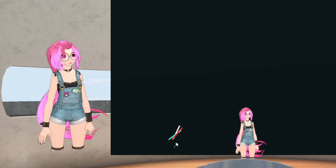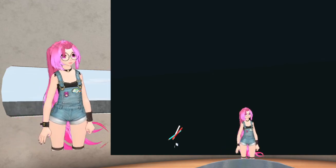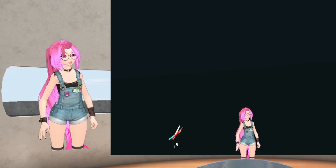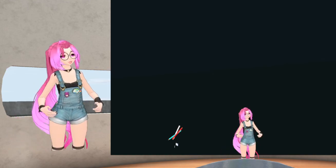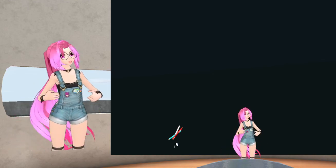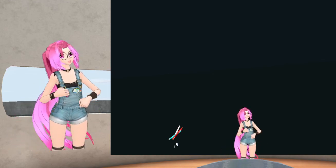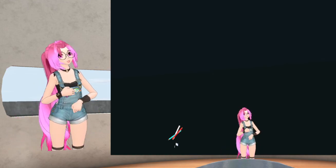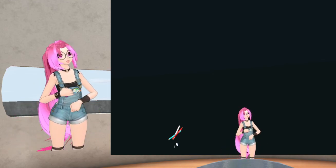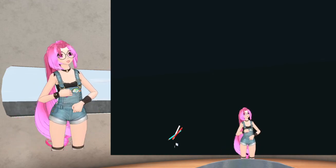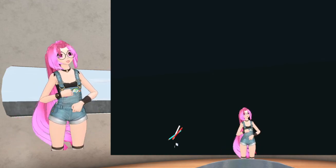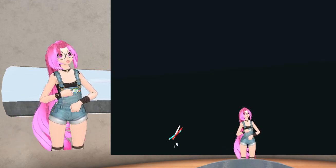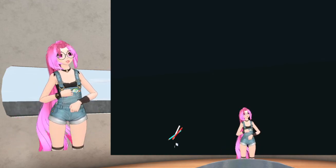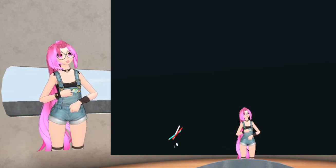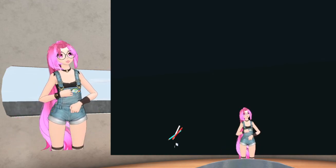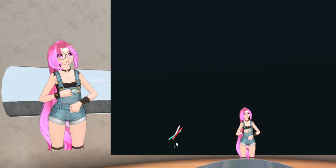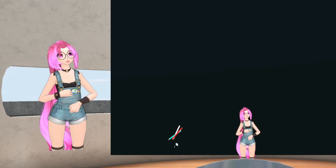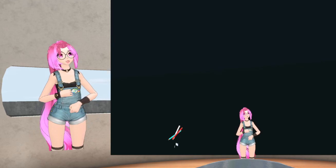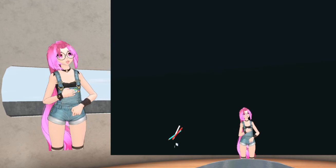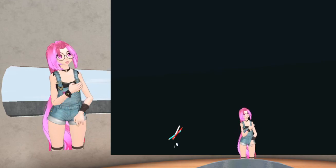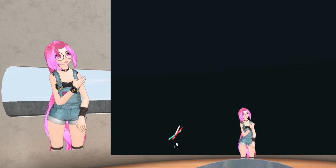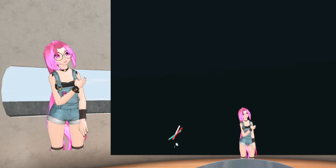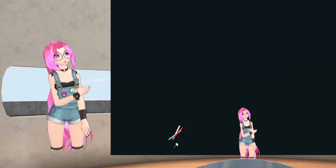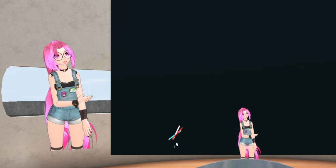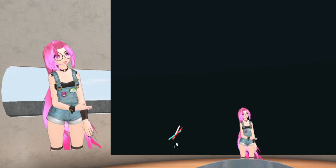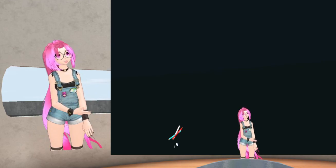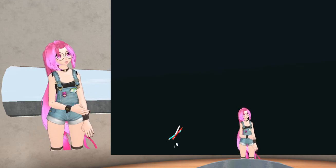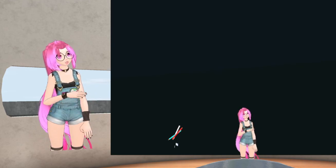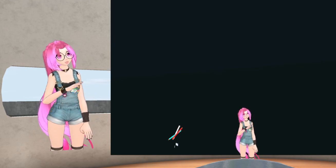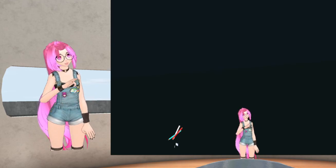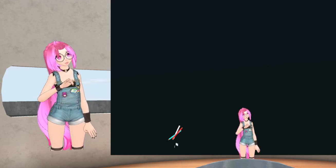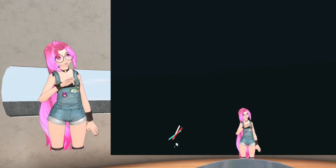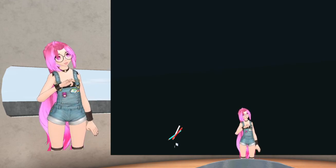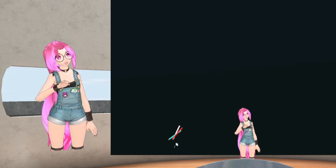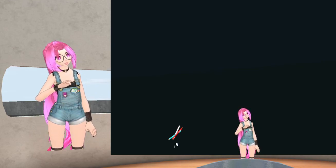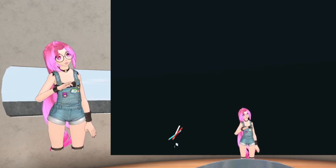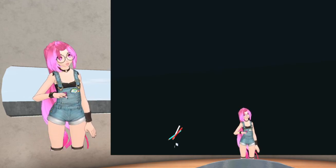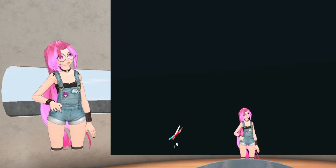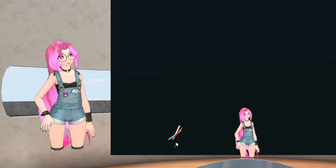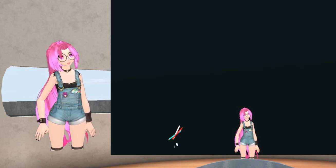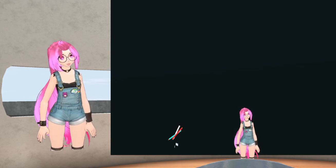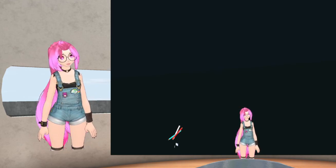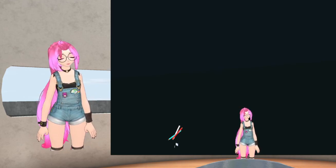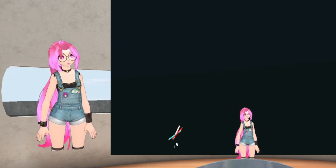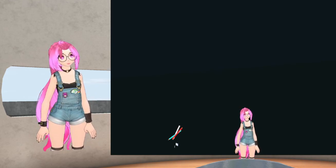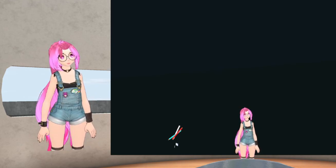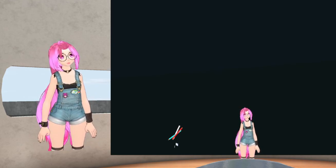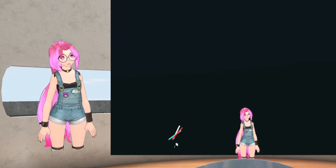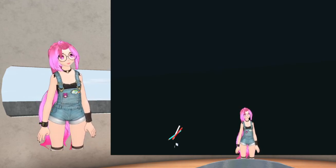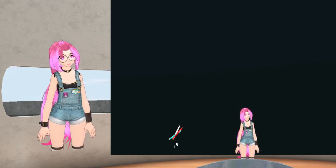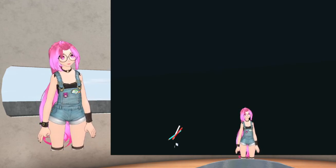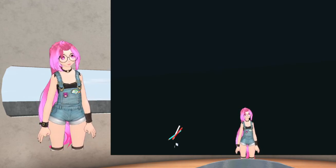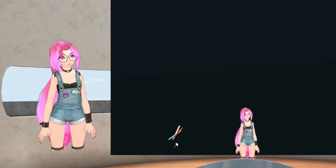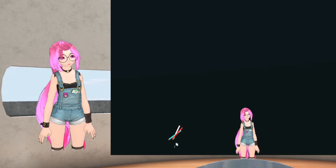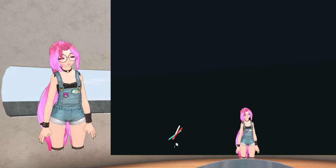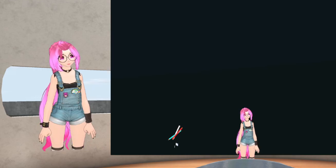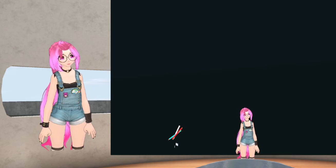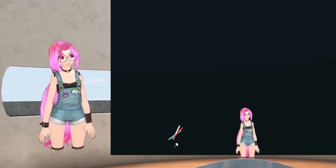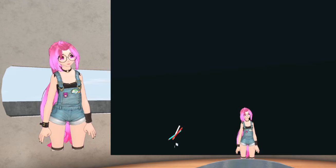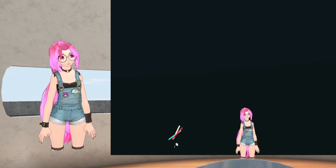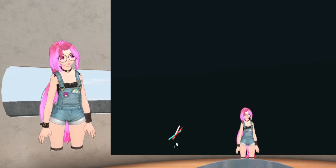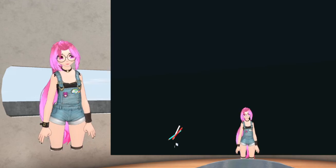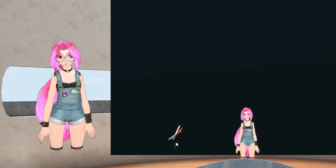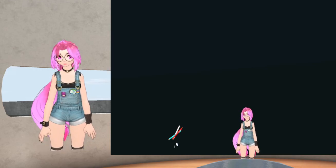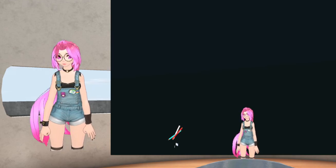I don't sign that differently than jacket most of the time, or I just say Yeah, long 'cause, sleeve or I'd I'm- finger spell. Yeah. Cause